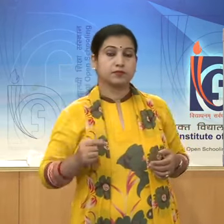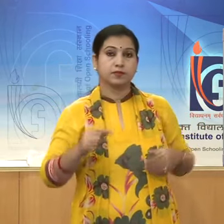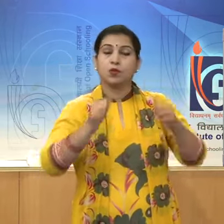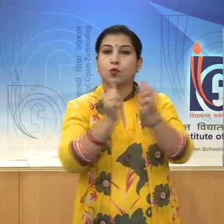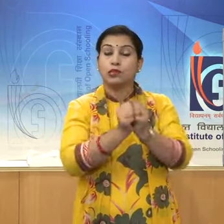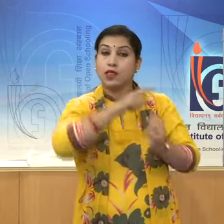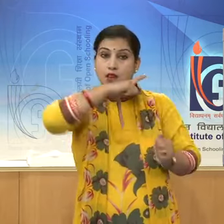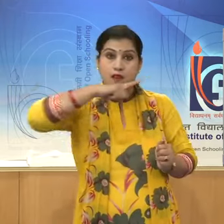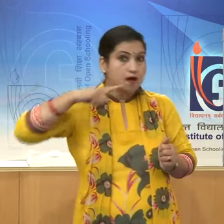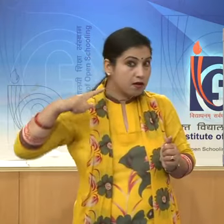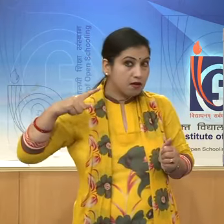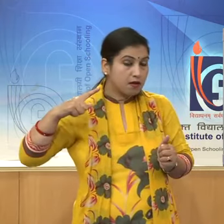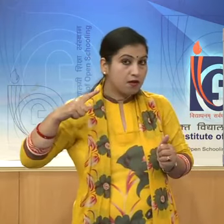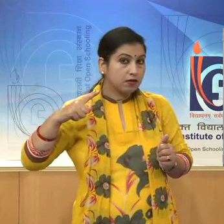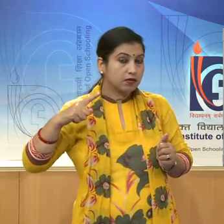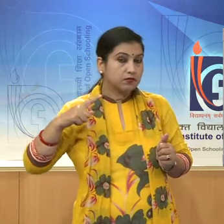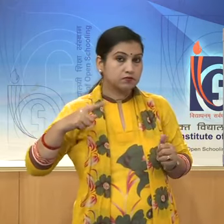with a red sash.